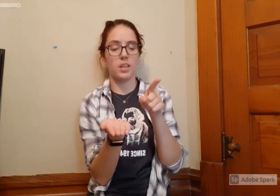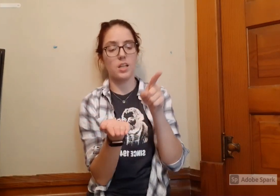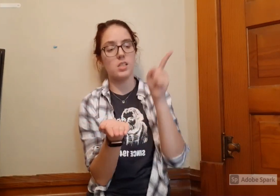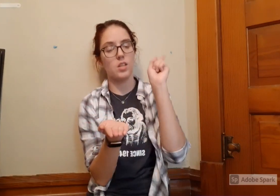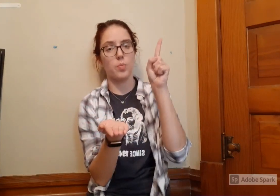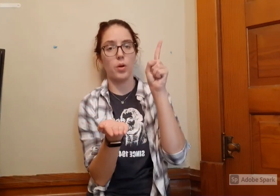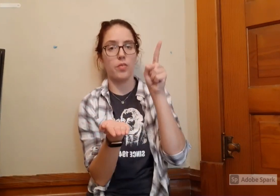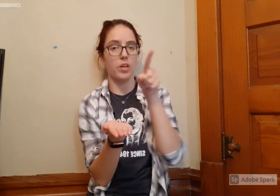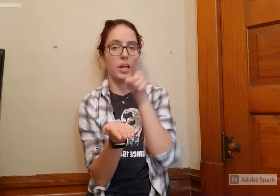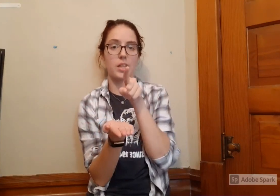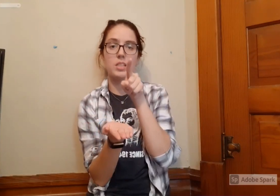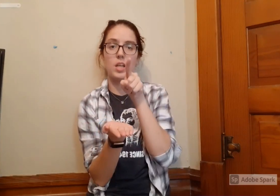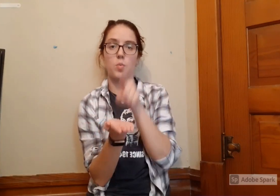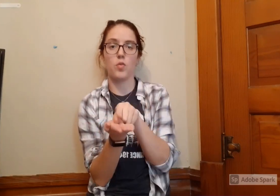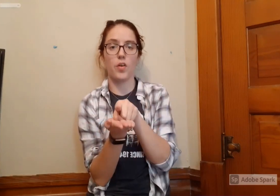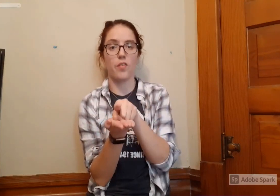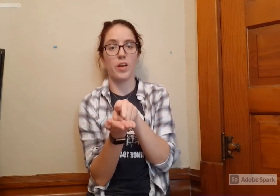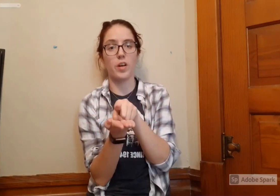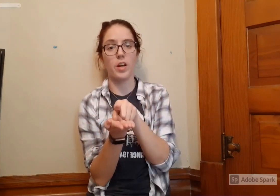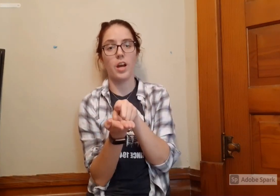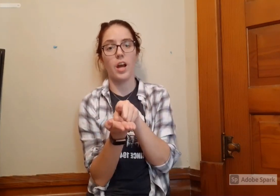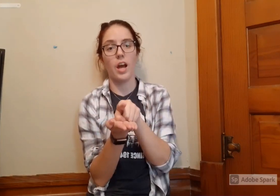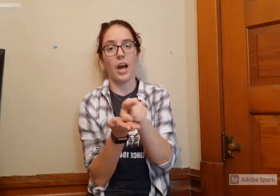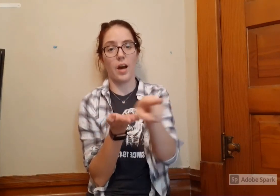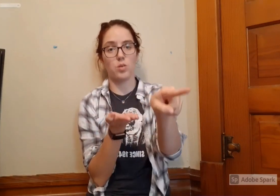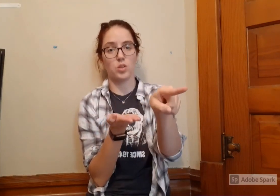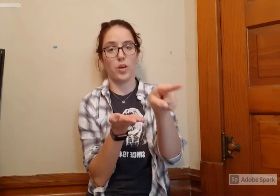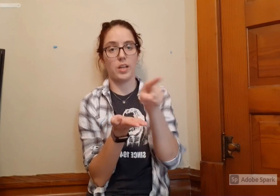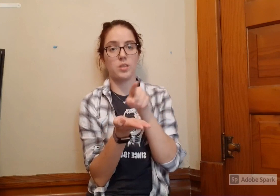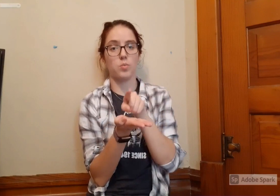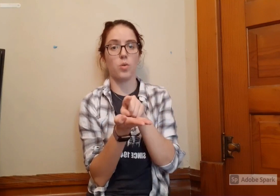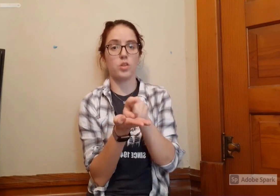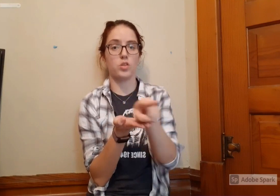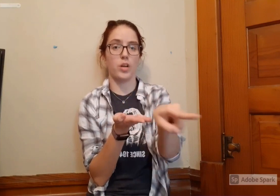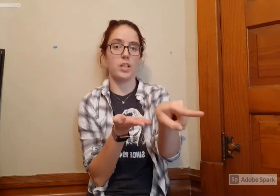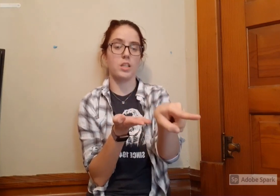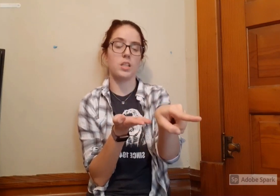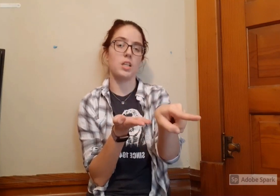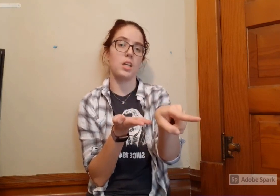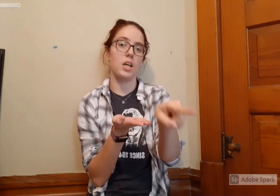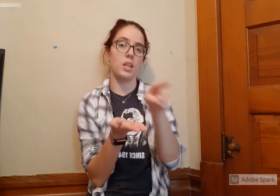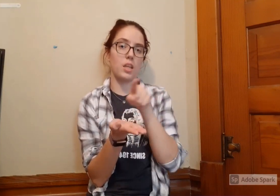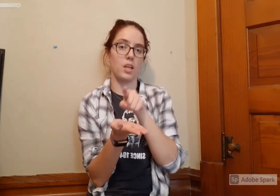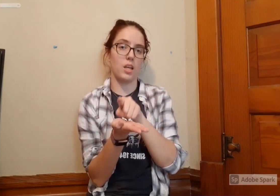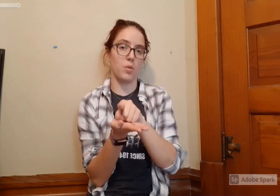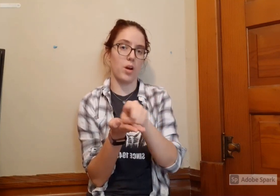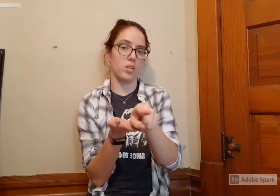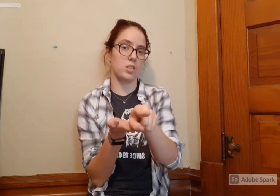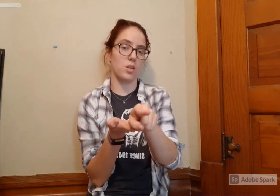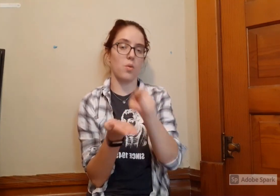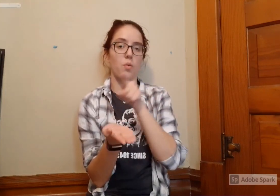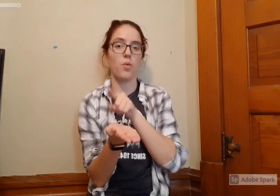this, pointer finger like this, and you move your finger out straight. More straight than anywhere else. So this